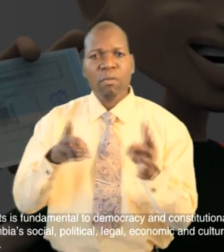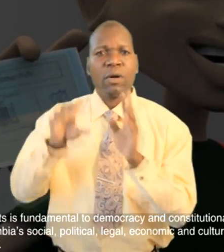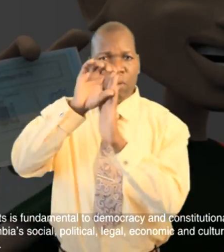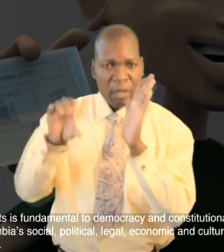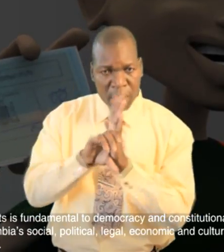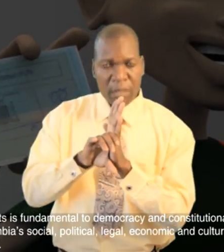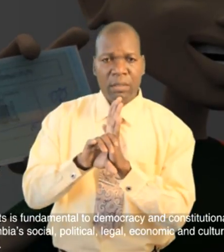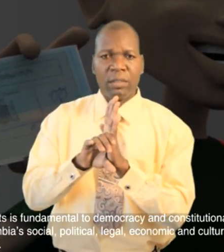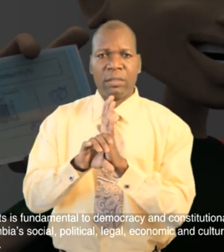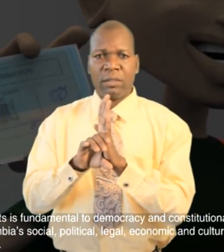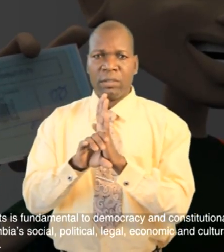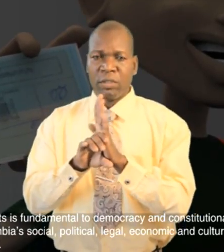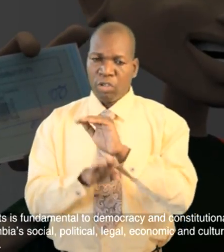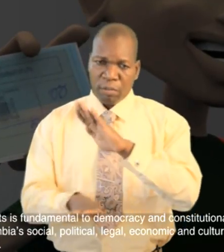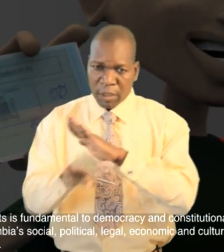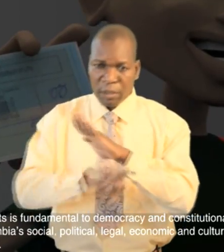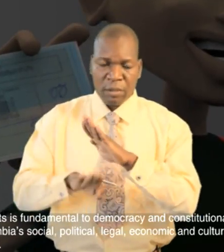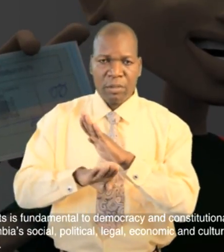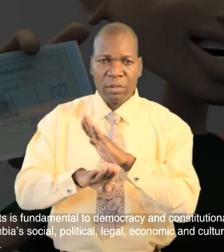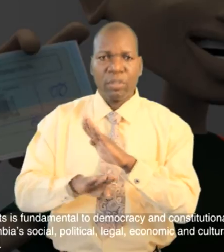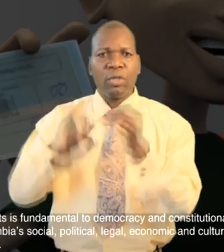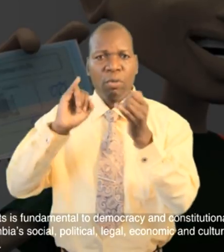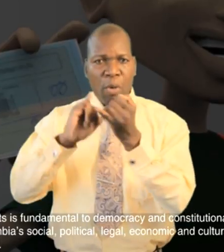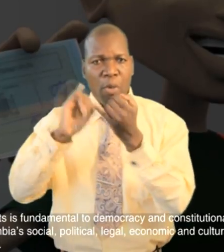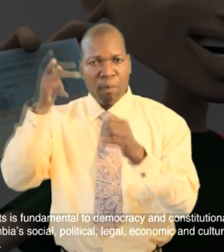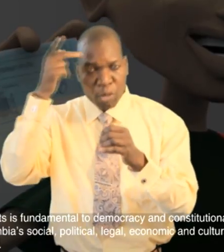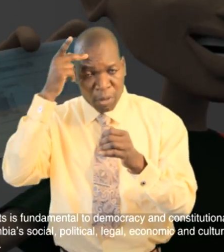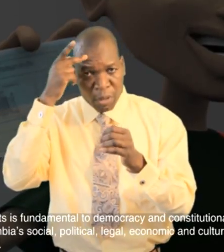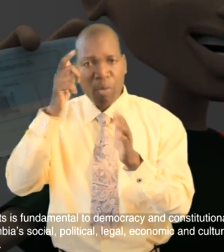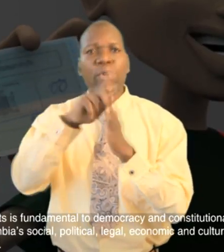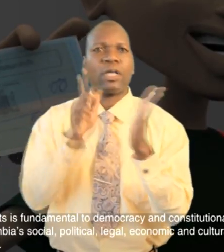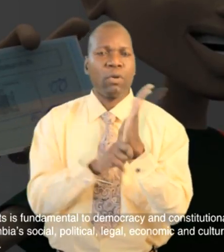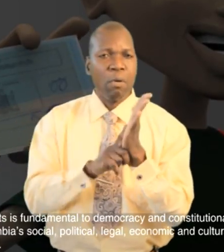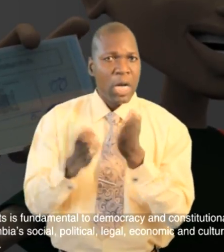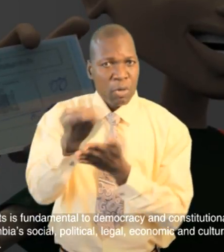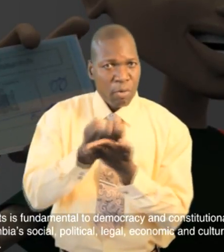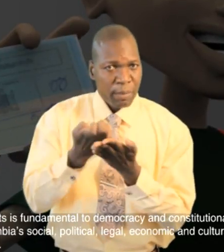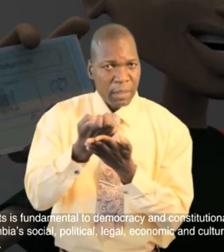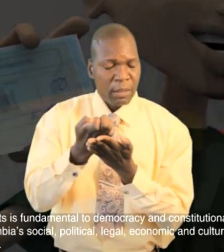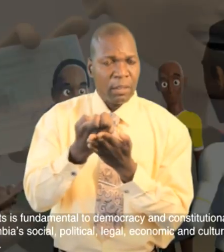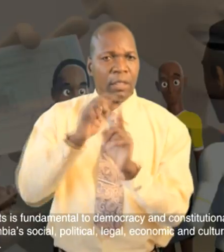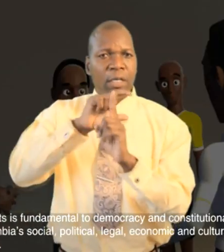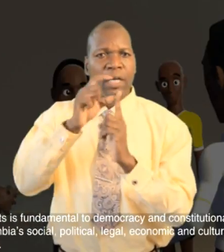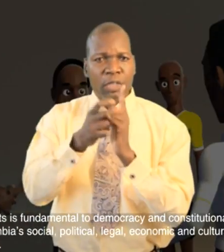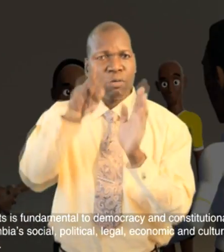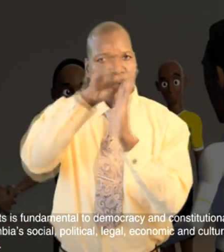and is the basis of Zambia's social, political, legal, economic, and